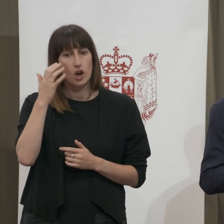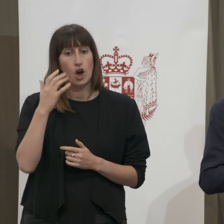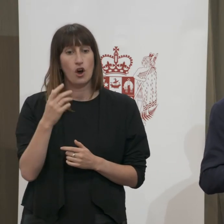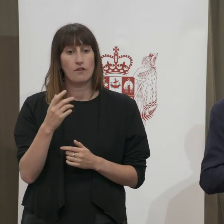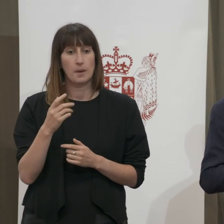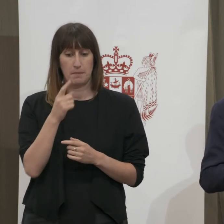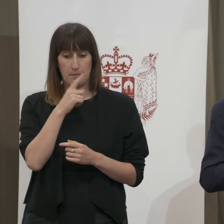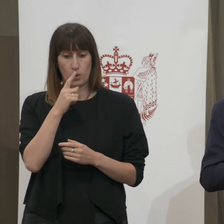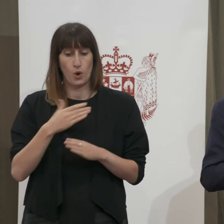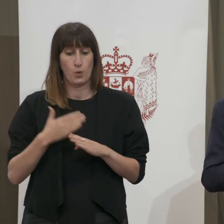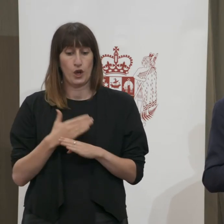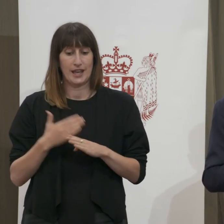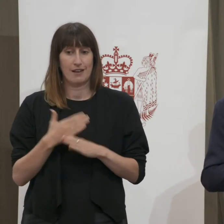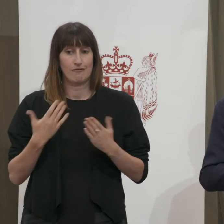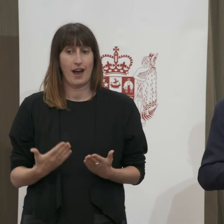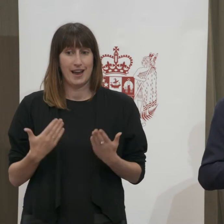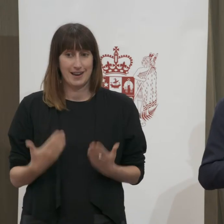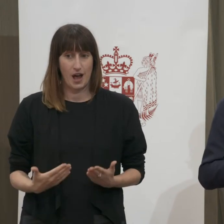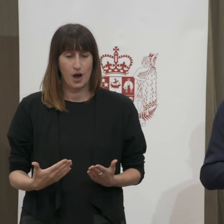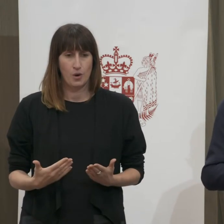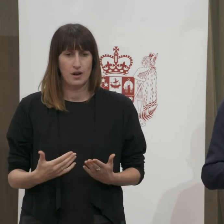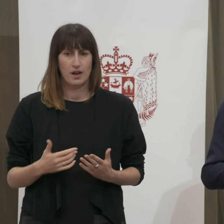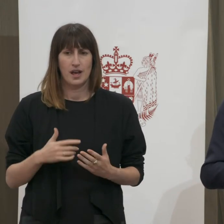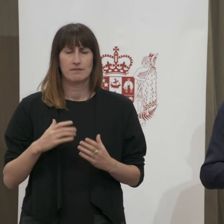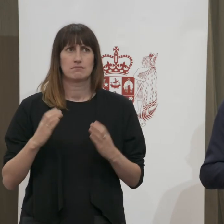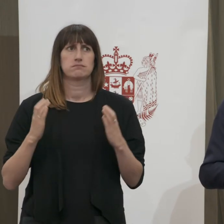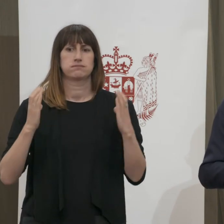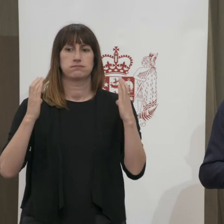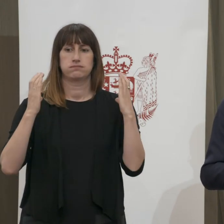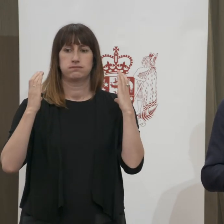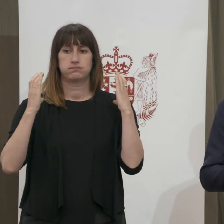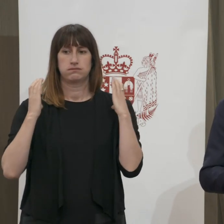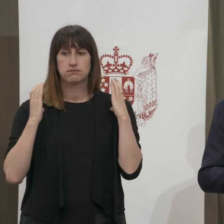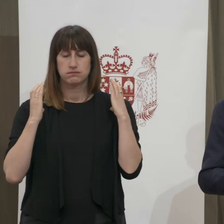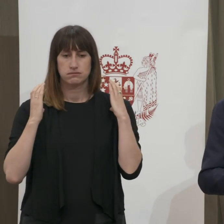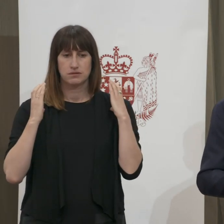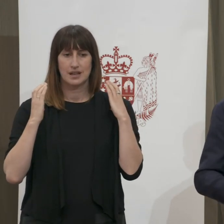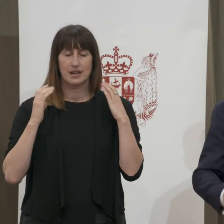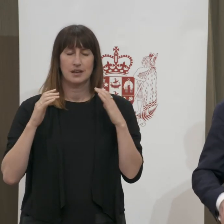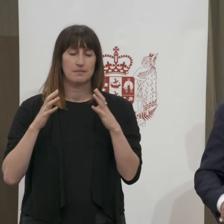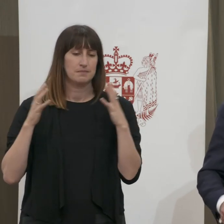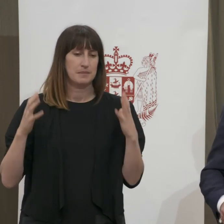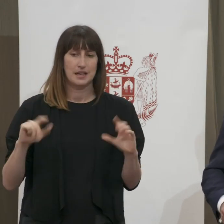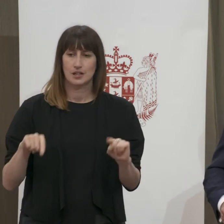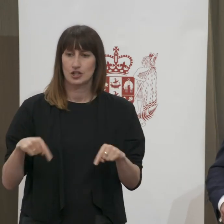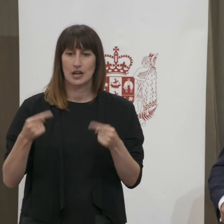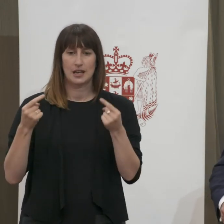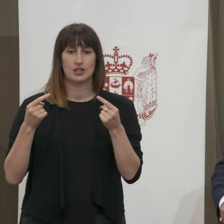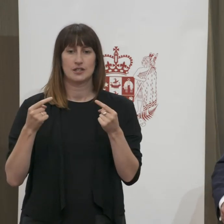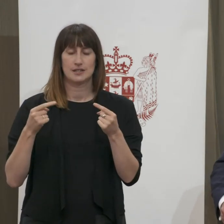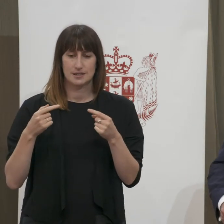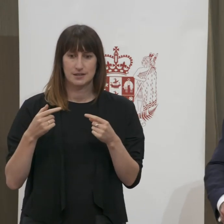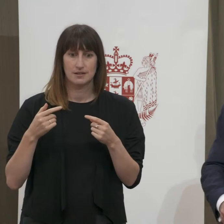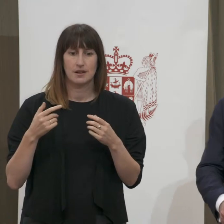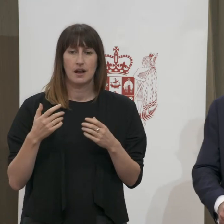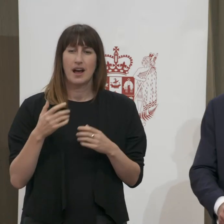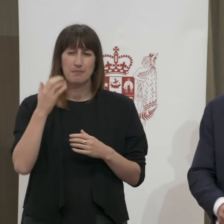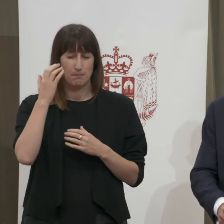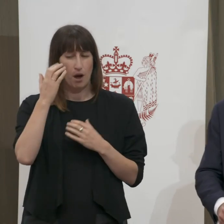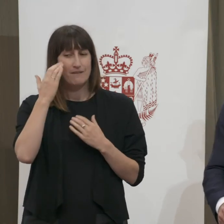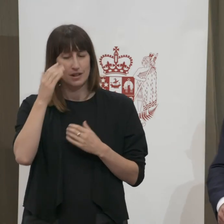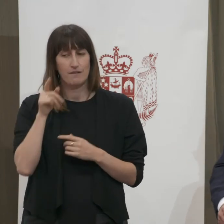moment, who are working under increasing pressure and with increasing challenges. I think of